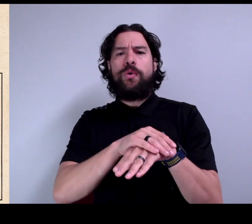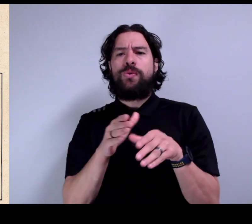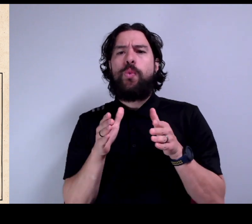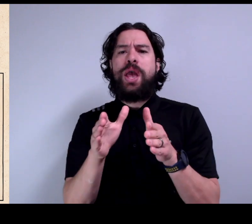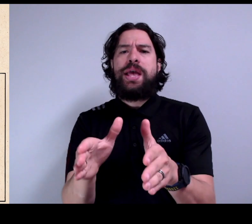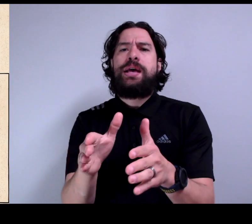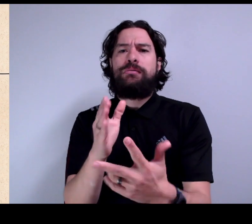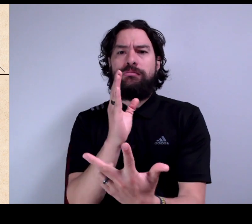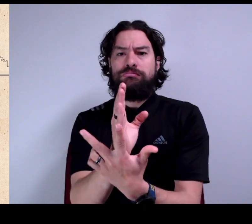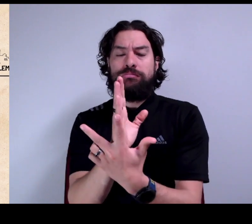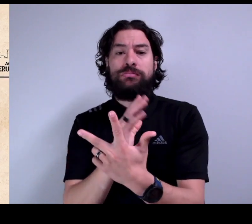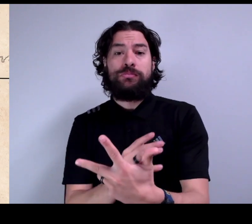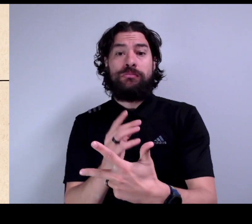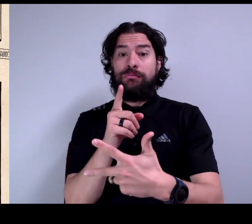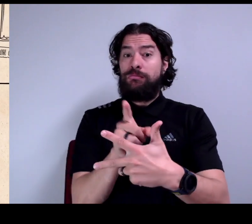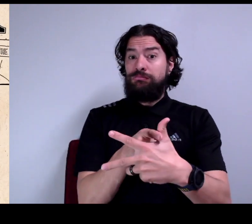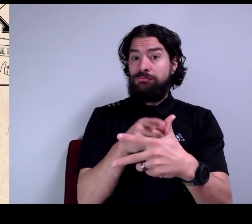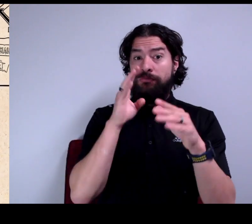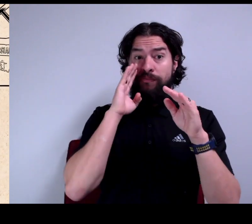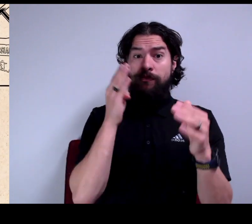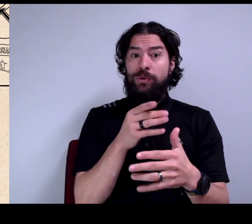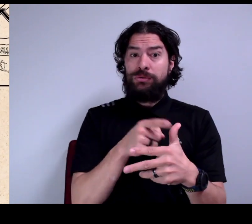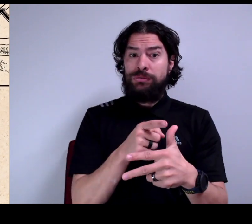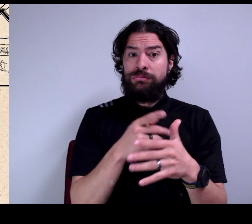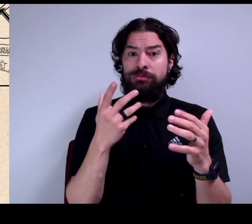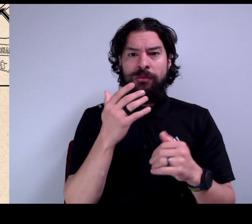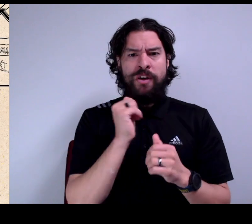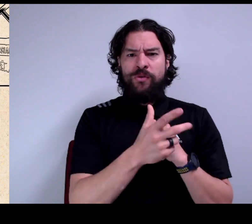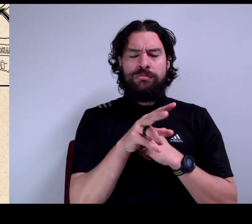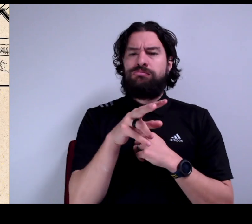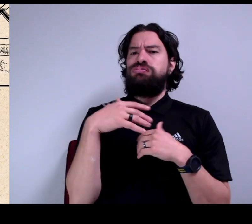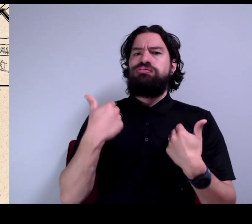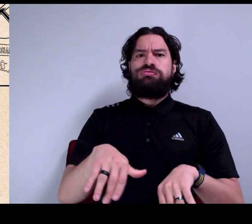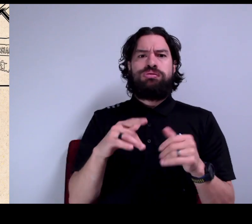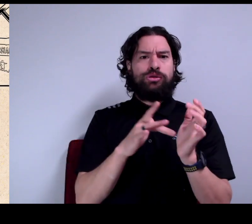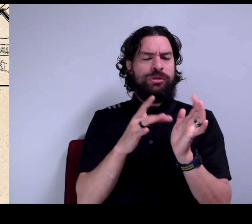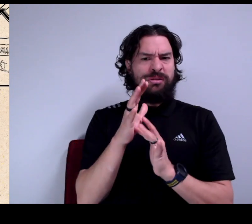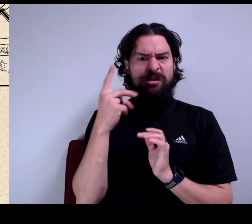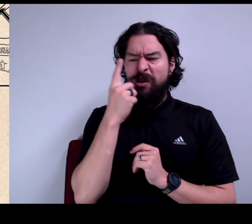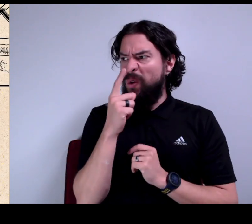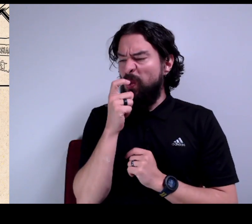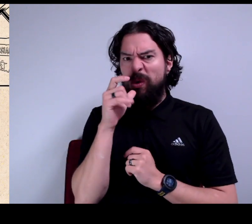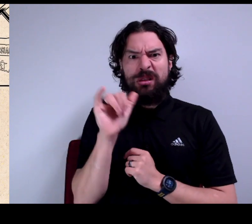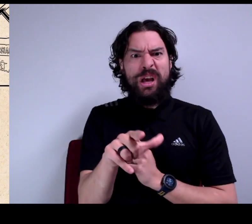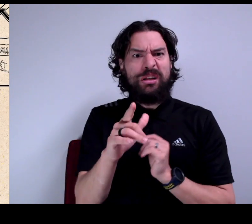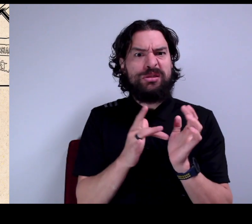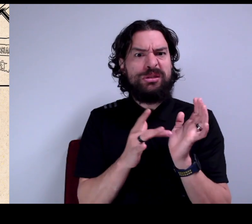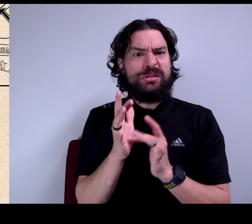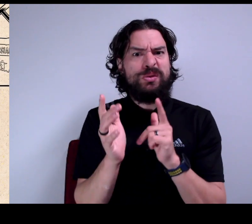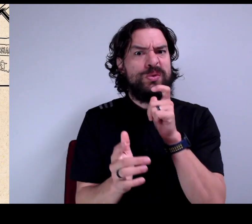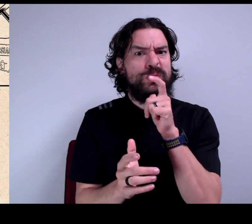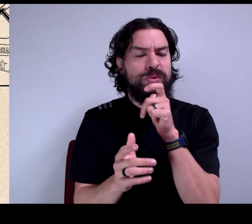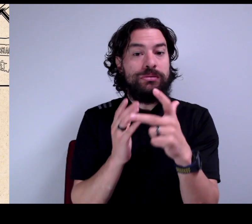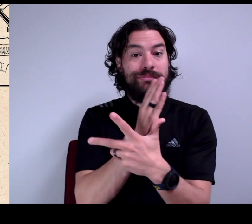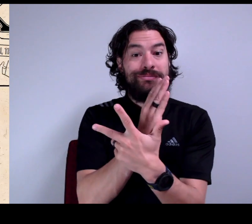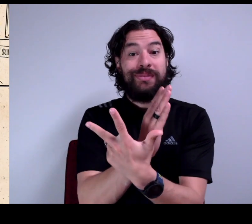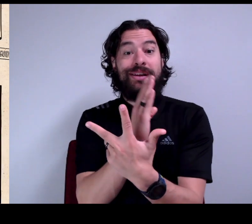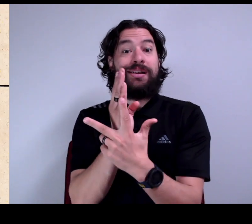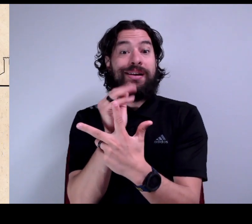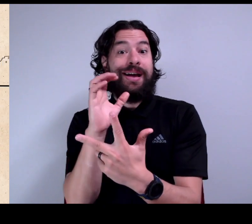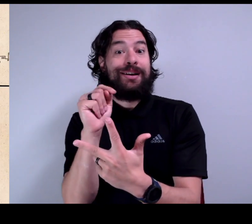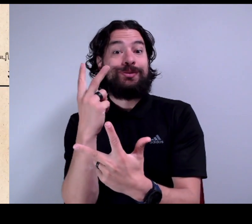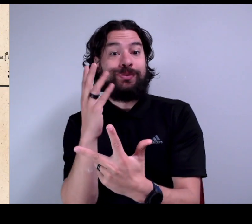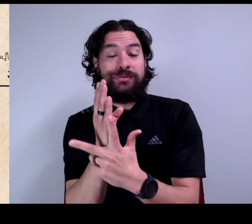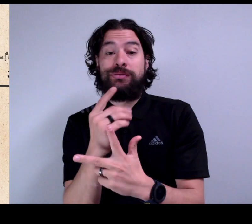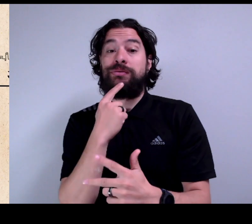each of the acts focuses on a repeated theme. So in Act 1, everybody's blown away by Jesus, and they're wondering, who is this Jesus?